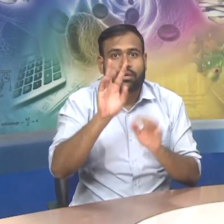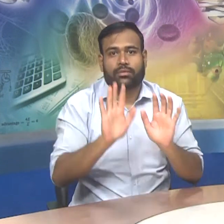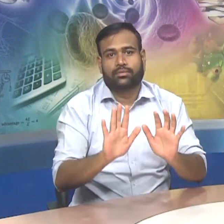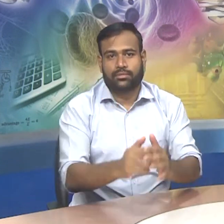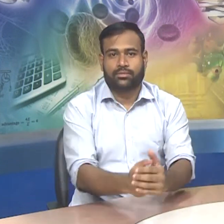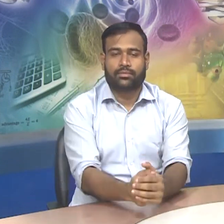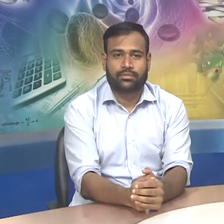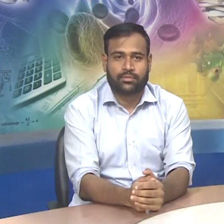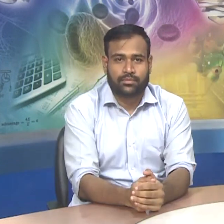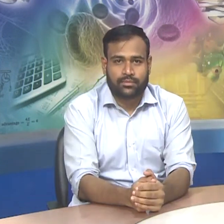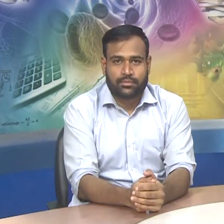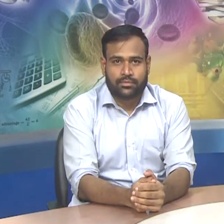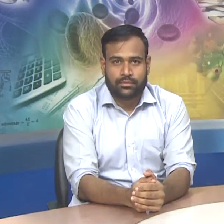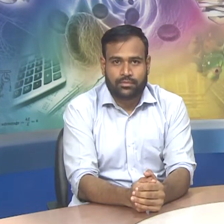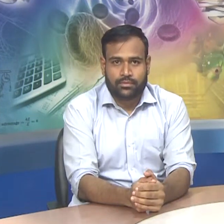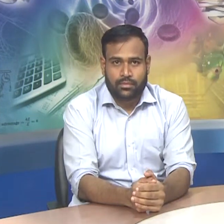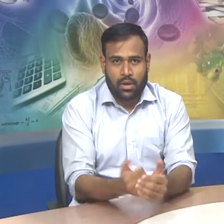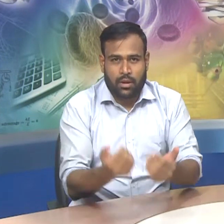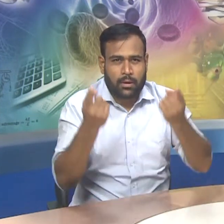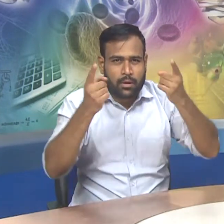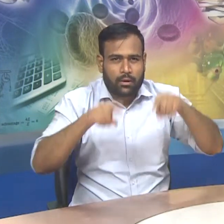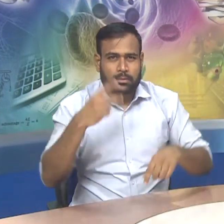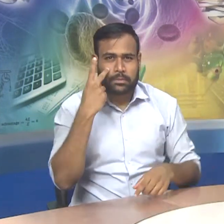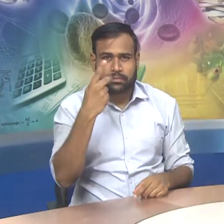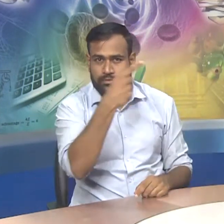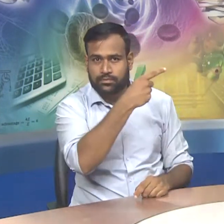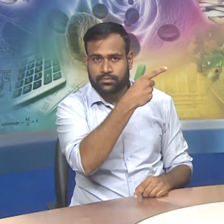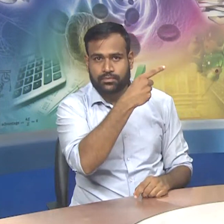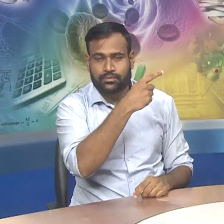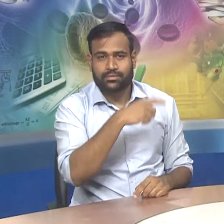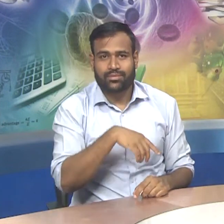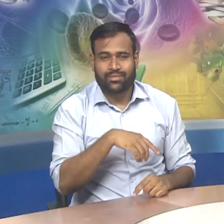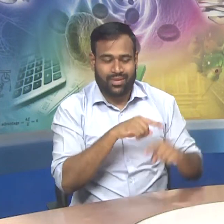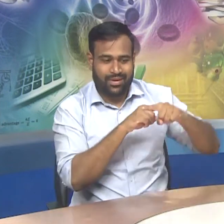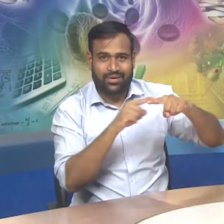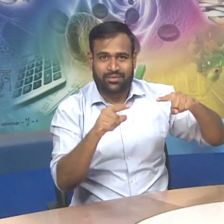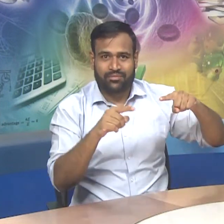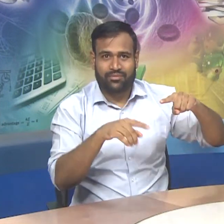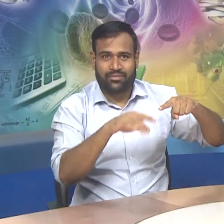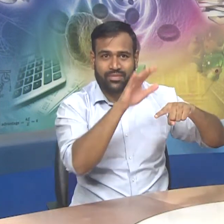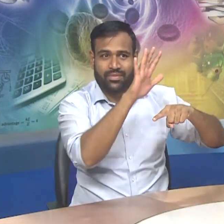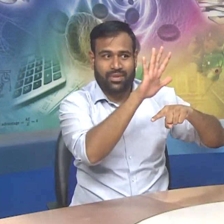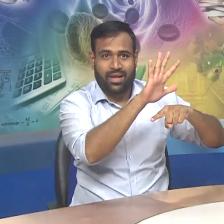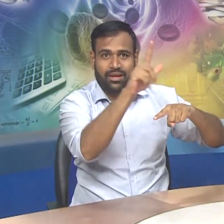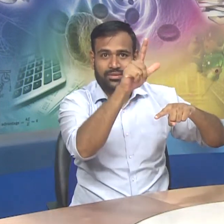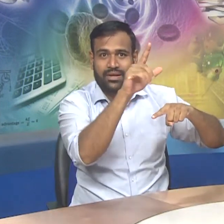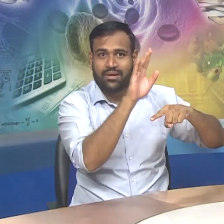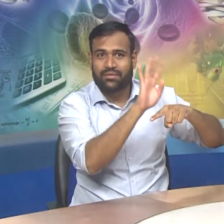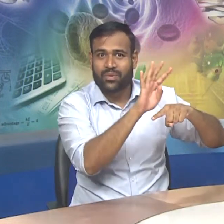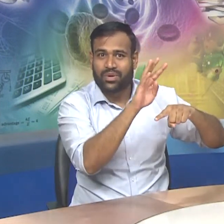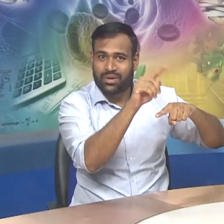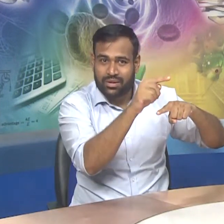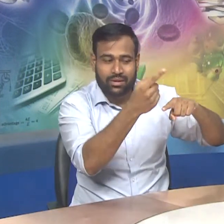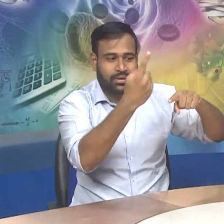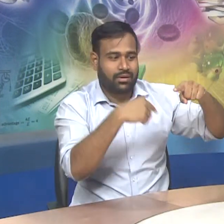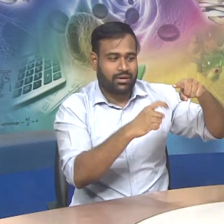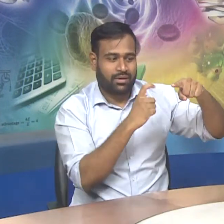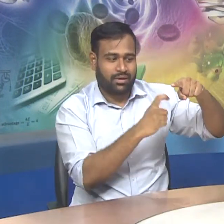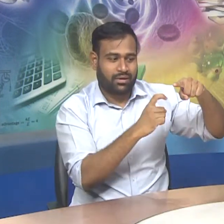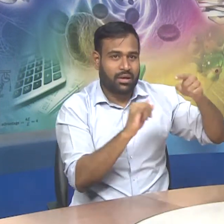5,44,971 divided by 771. You can easily see and understand this. The answer comes out to